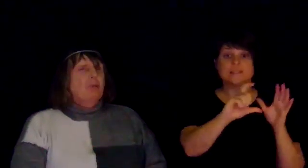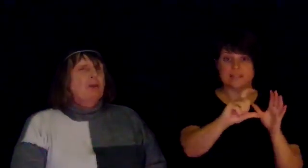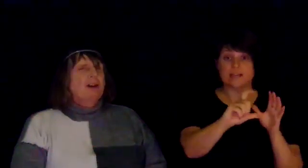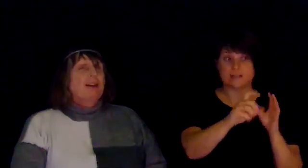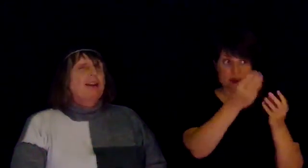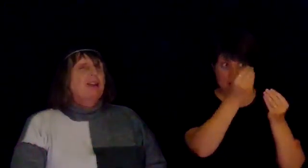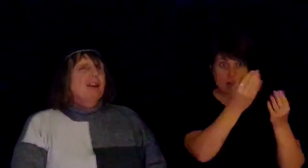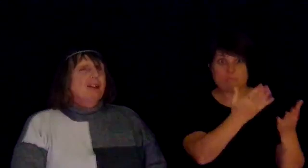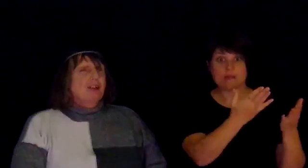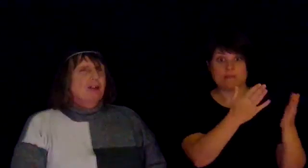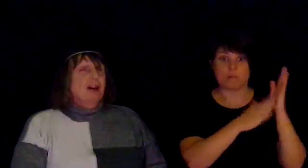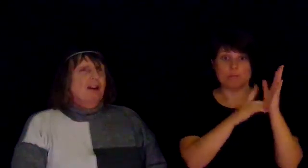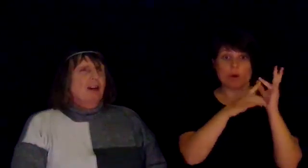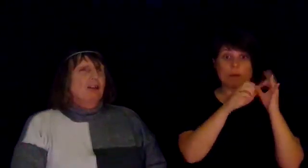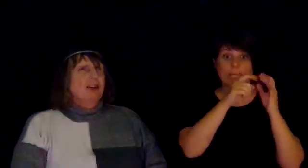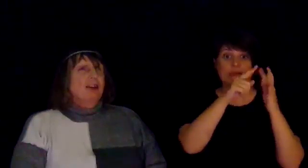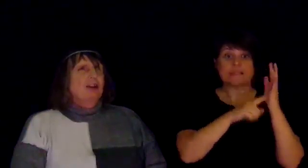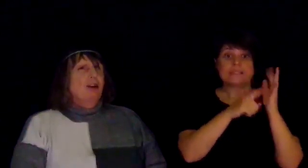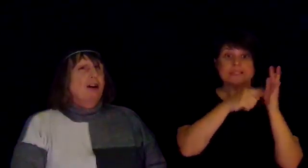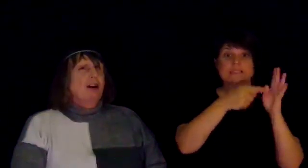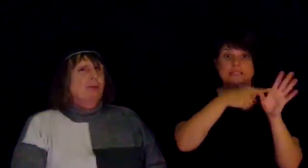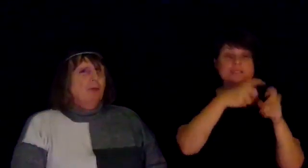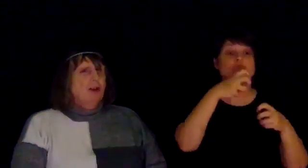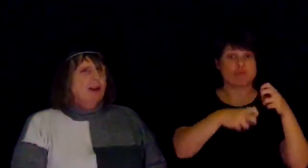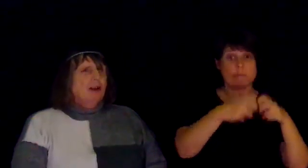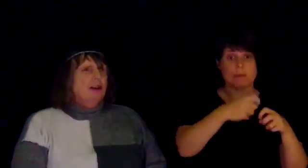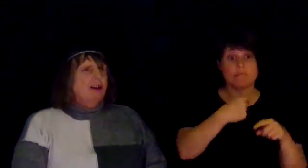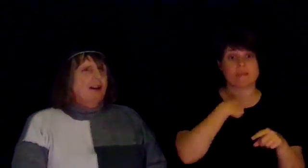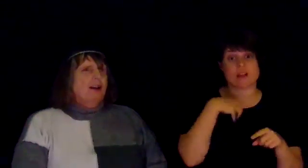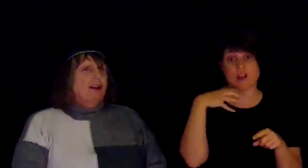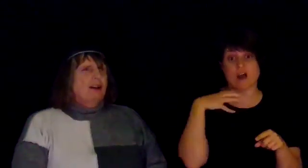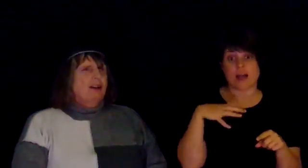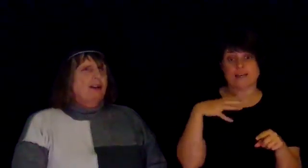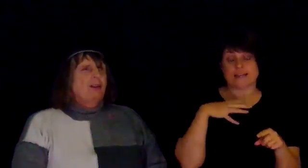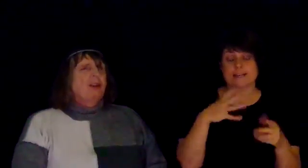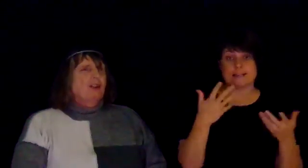that mobility is an issue and I'm going to need